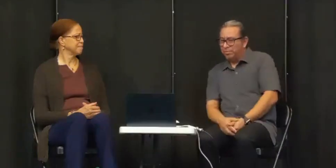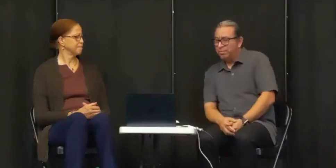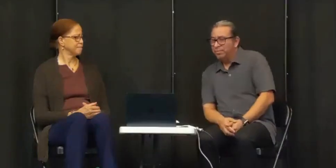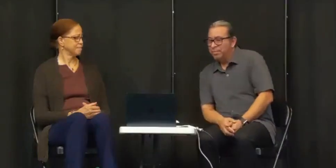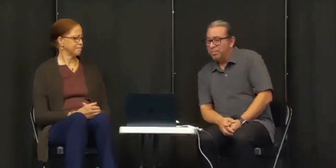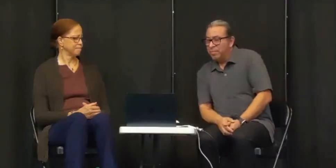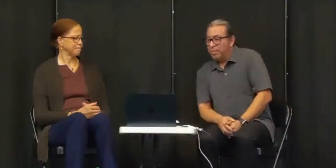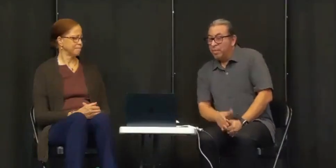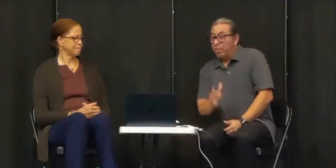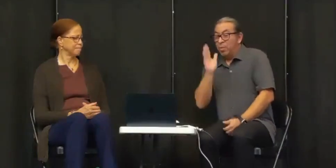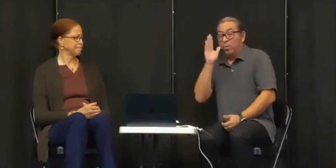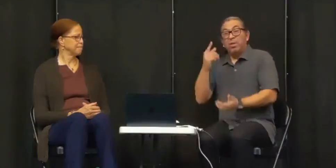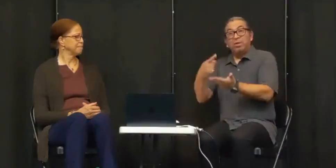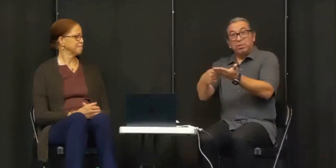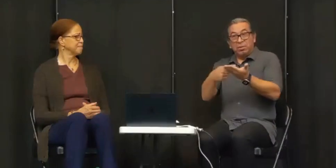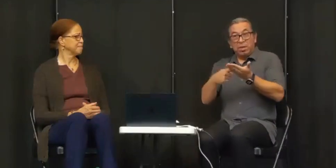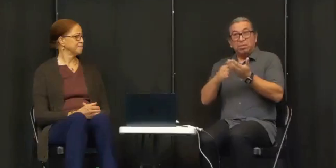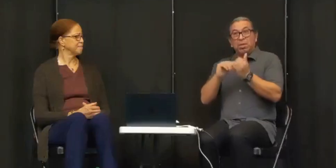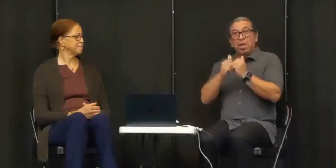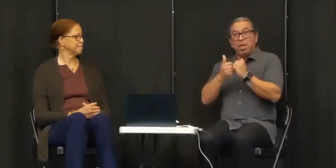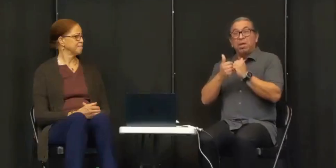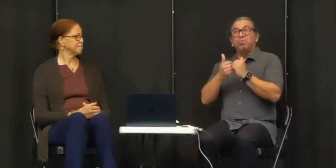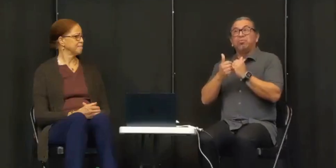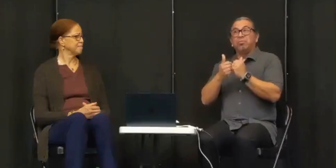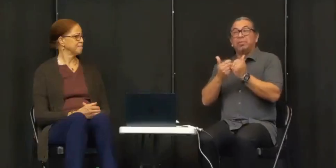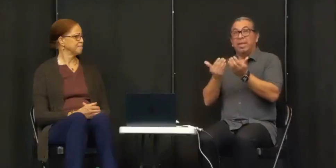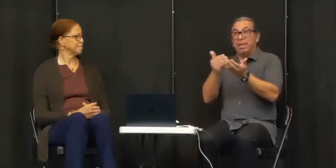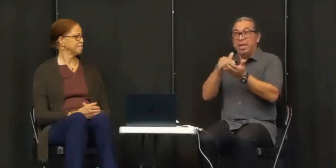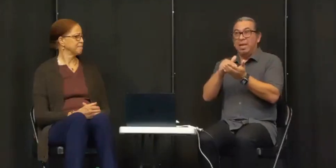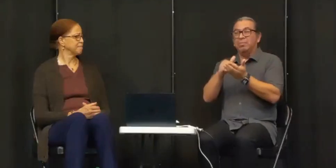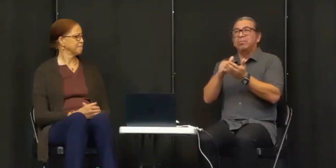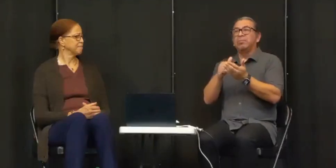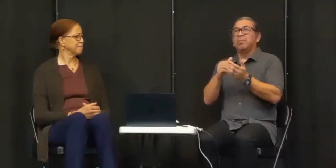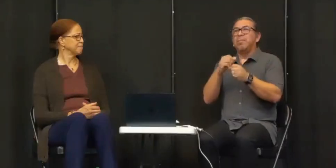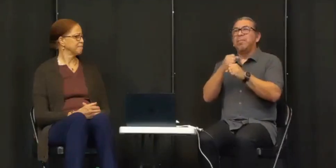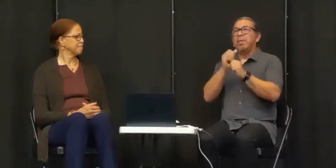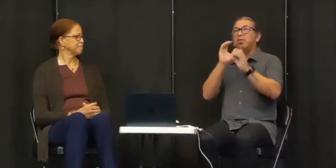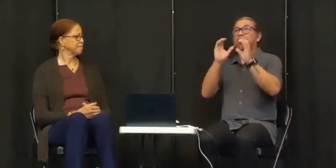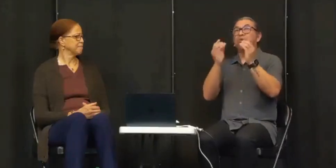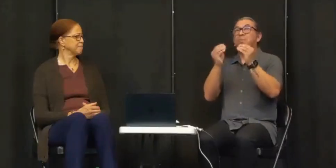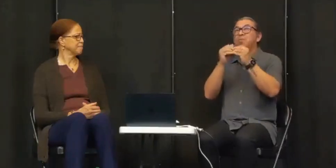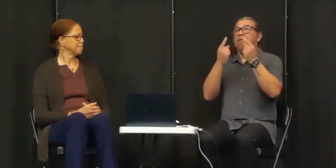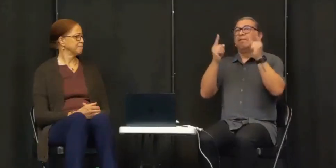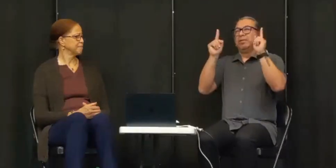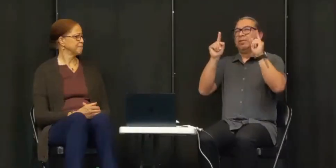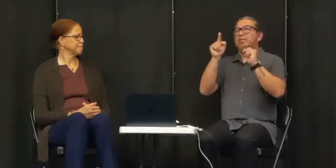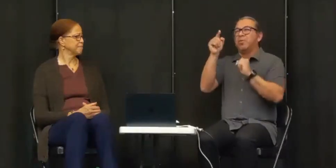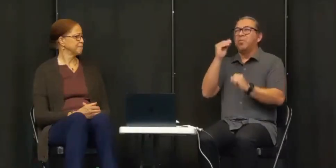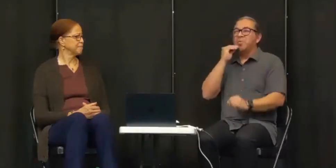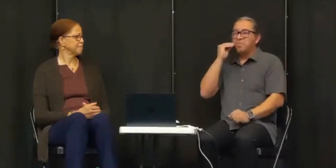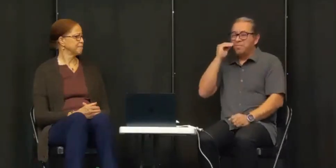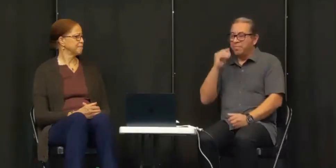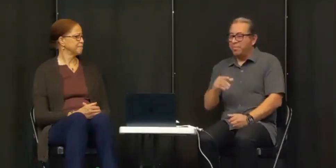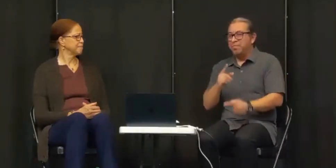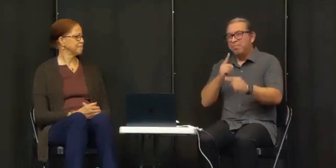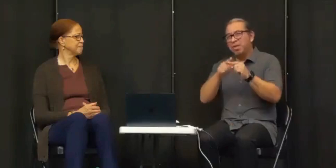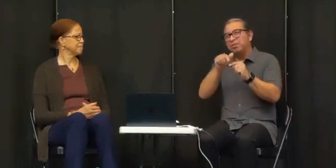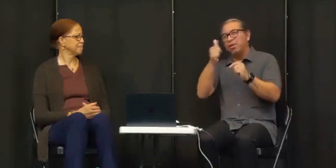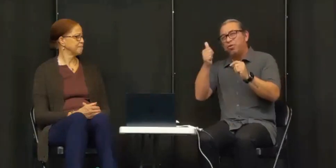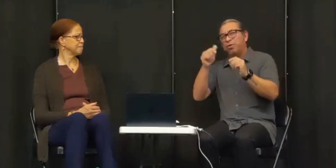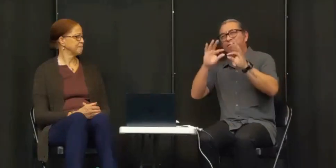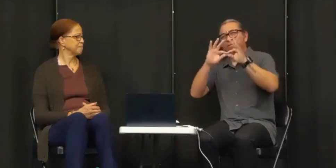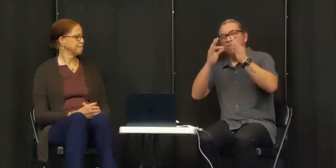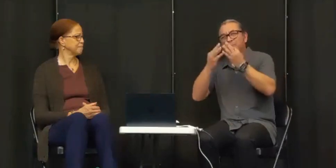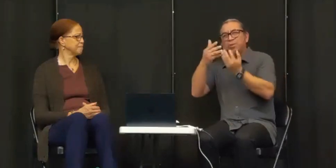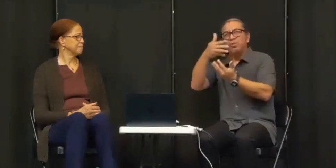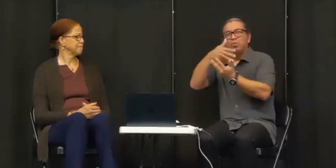and refocus on our situation. And also we'll discuss again how to make communication more effective